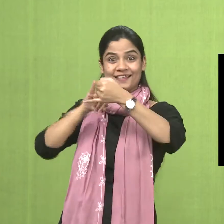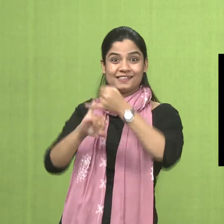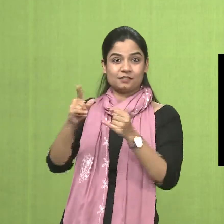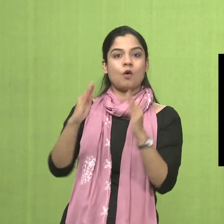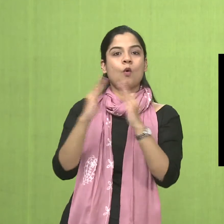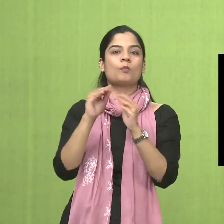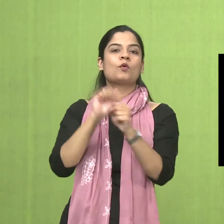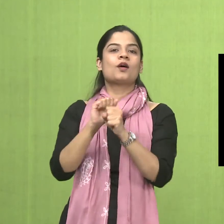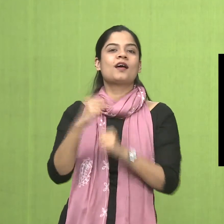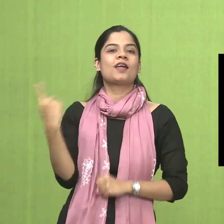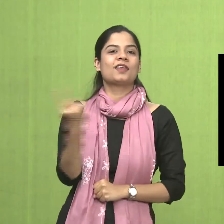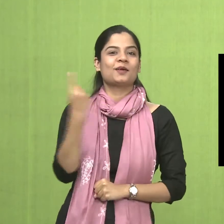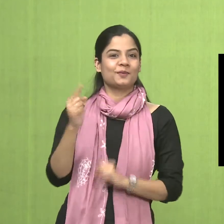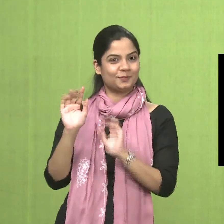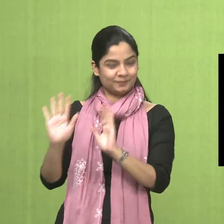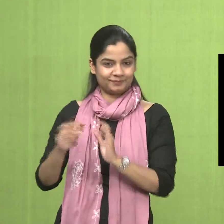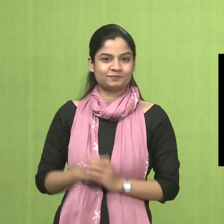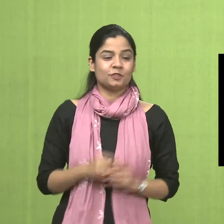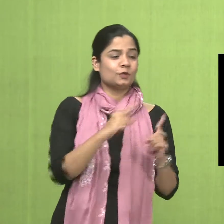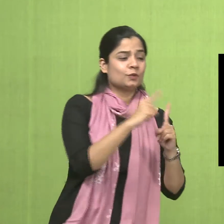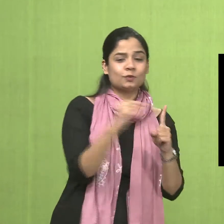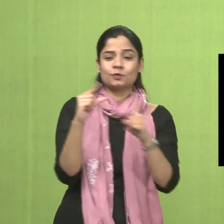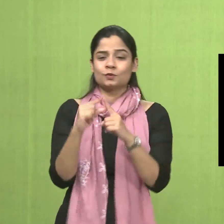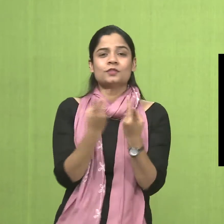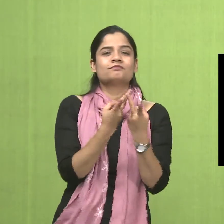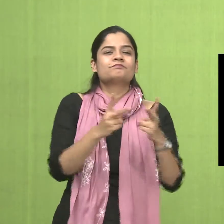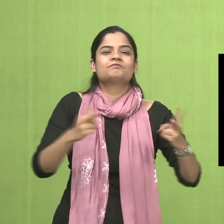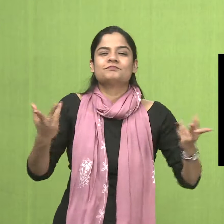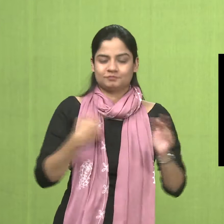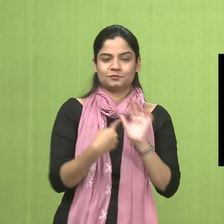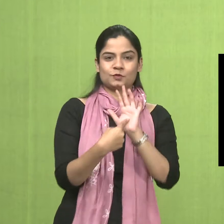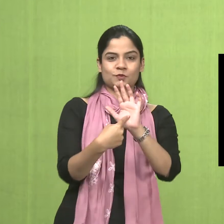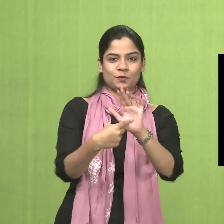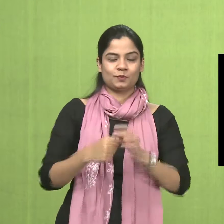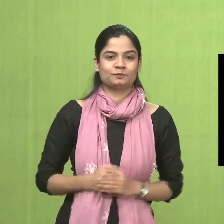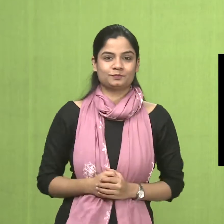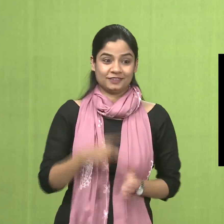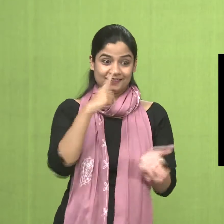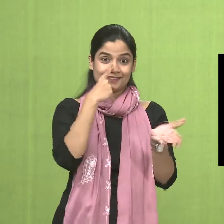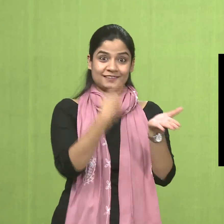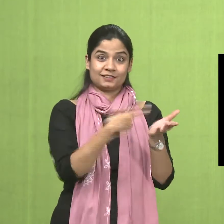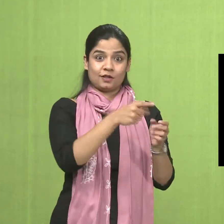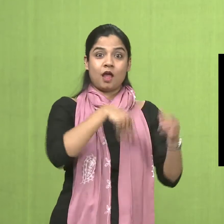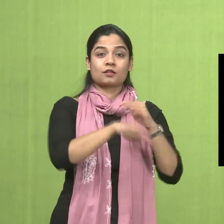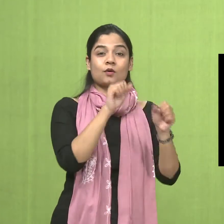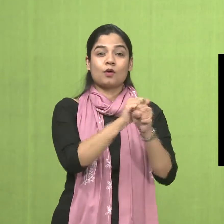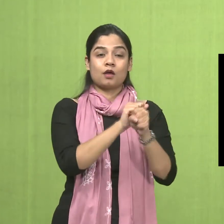both. Whereas Sita only works at home. Their works are different.